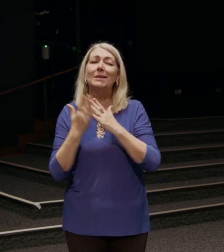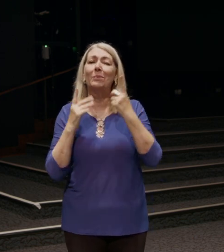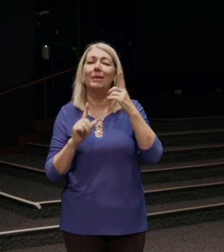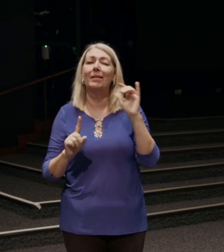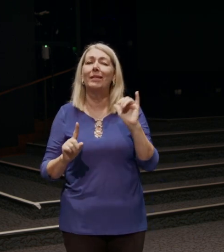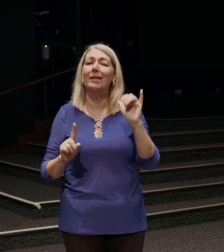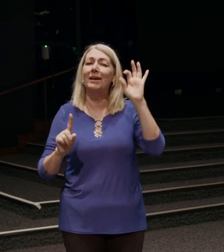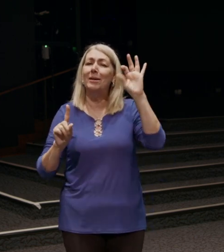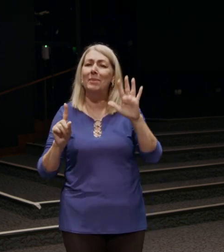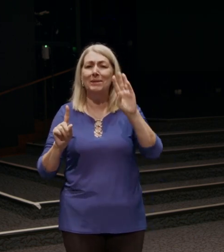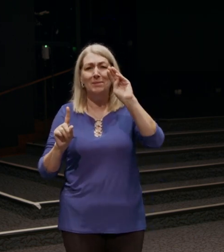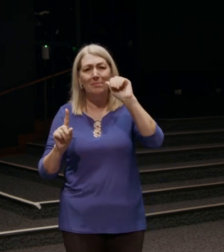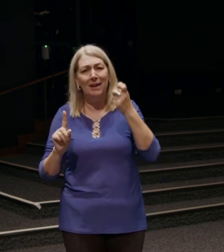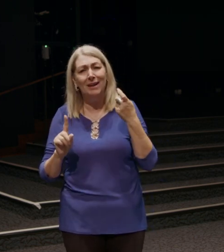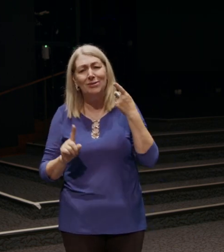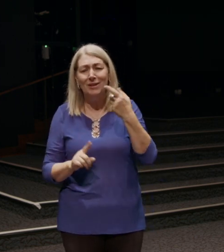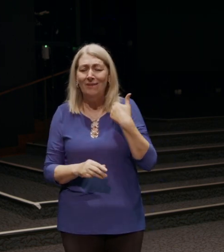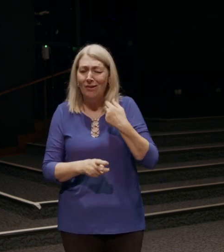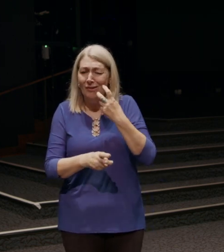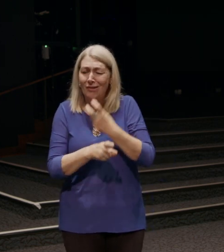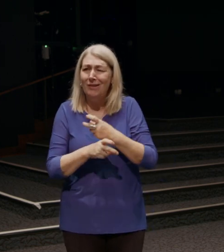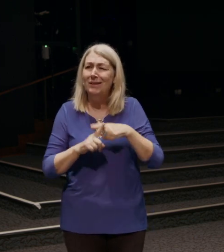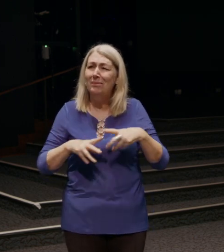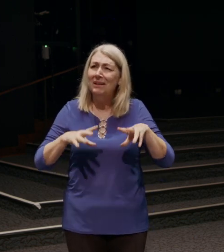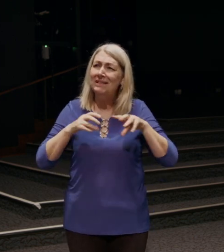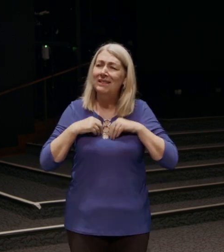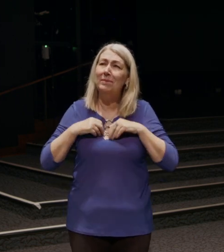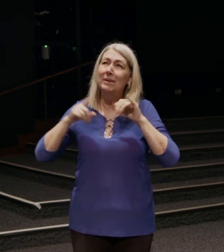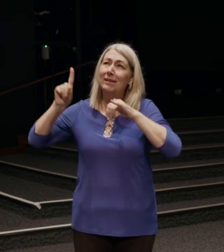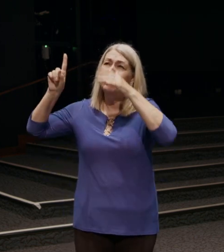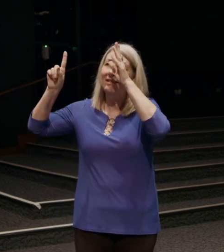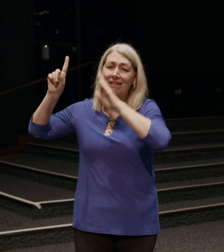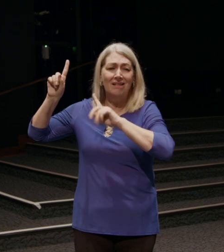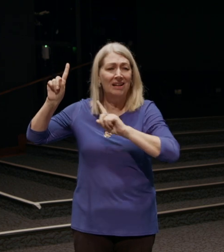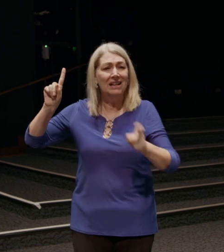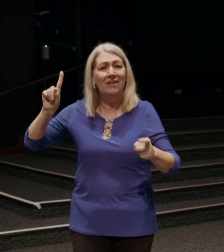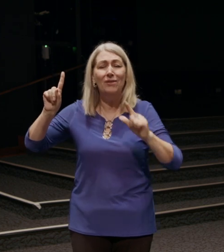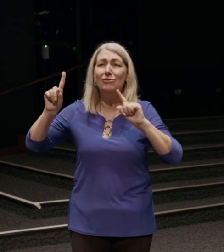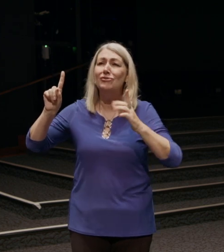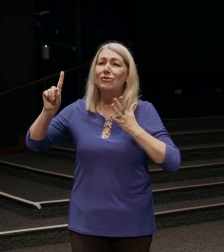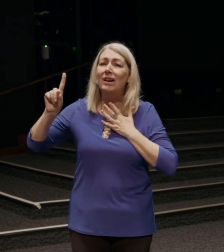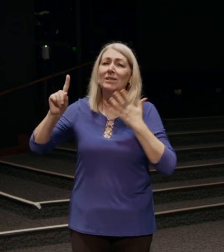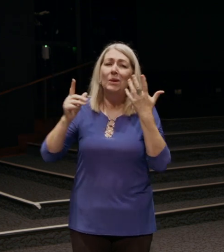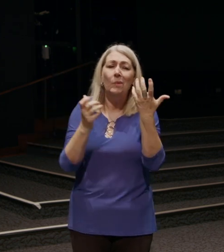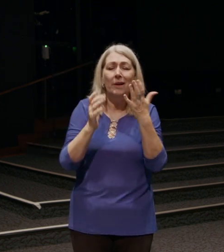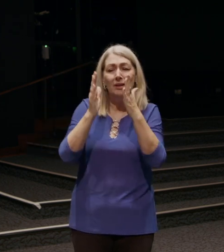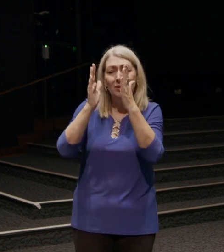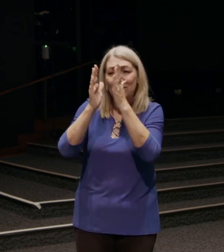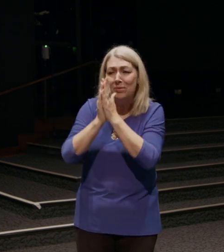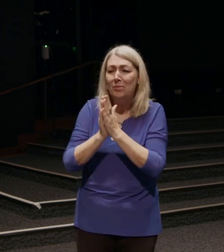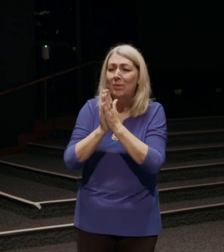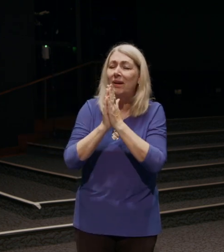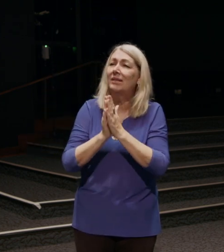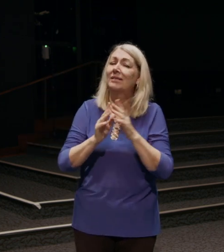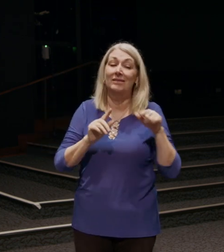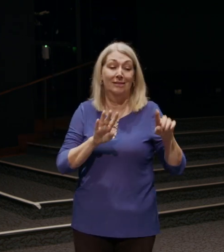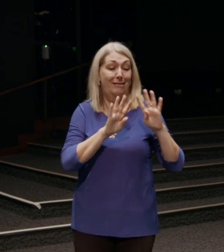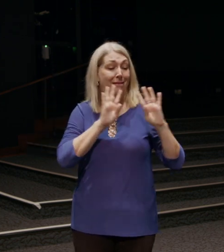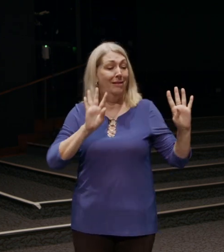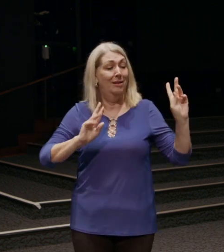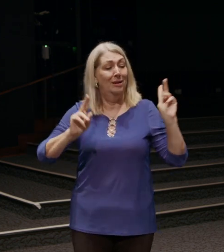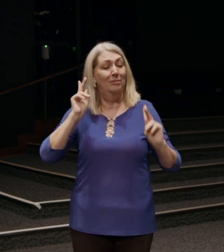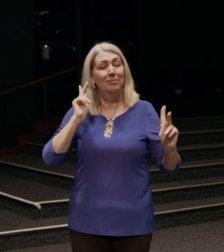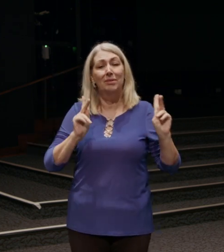Max said, you have a hard time receiving this grace and you need someone to partner with you in prayer, we would love to pray with you. This team of people is filled